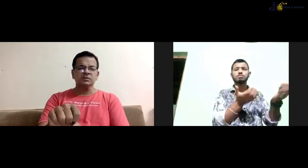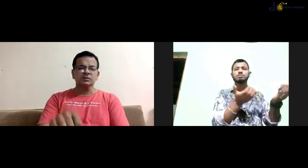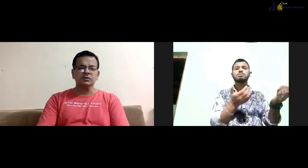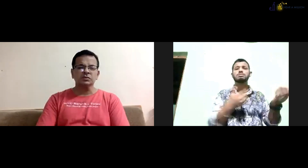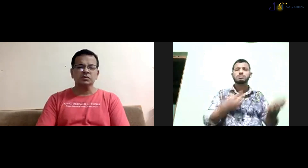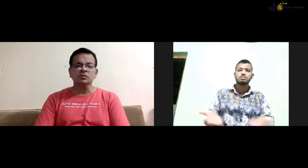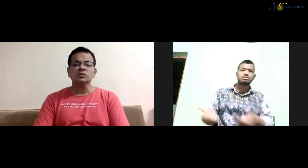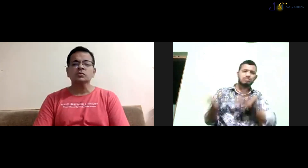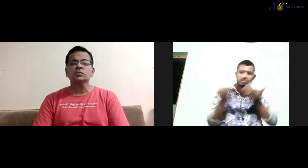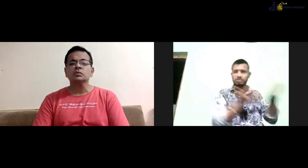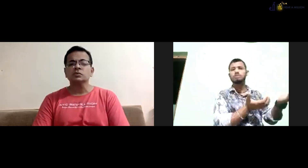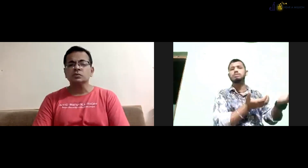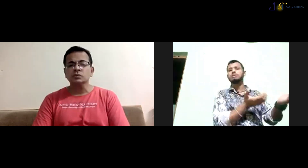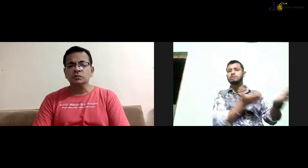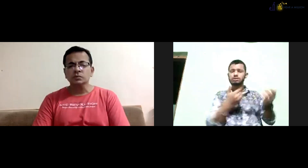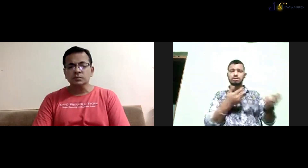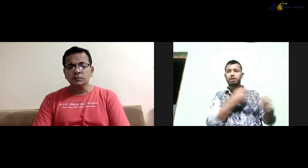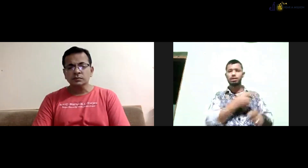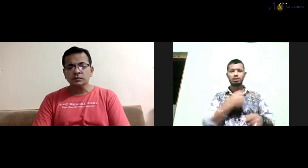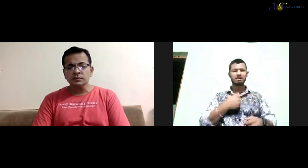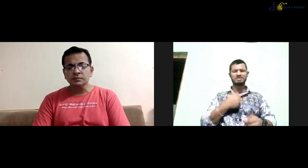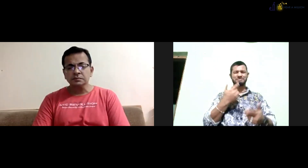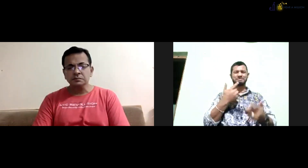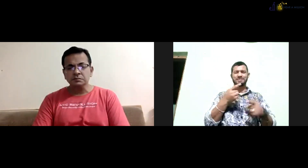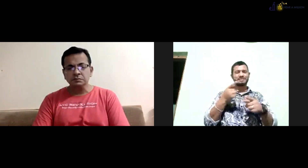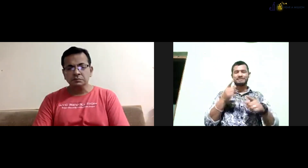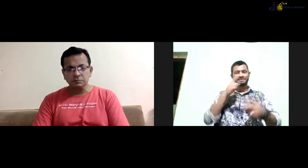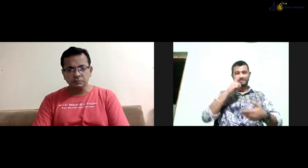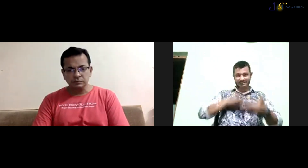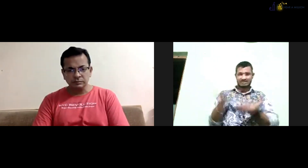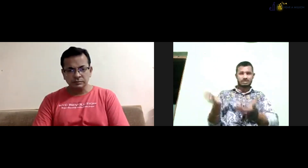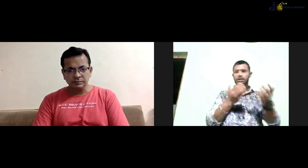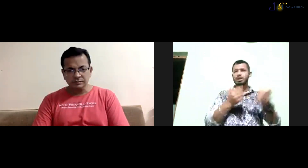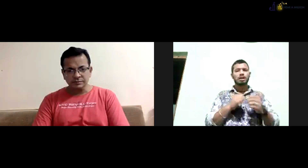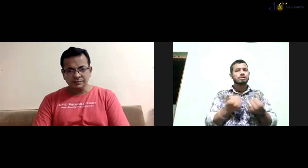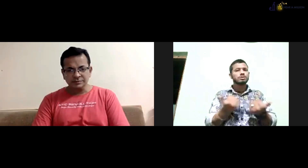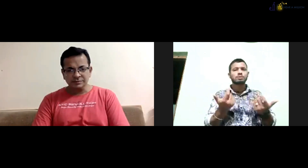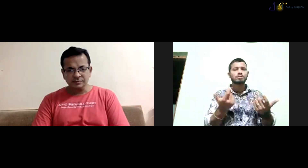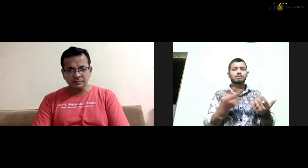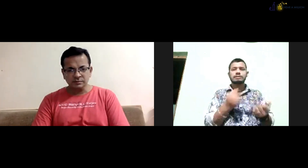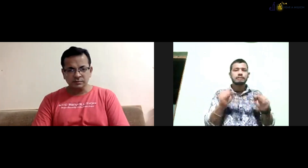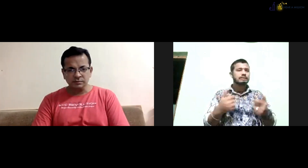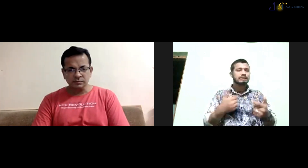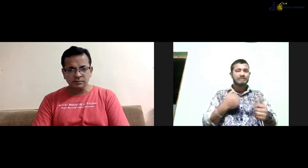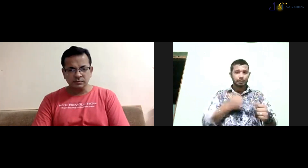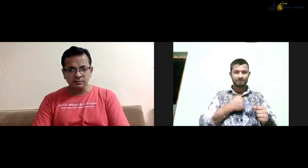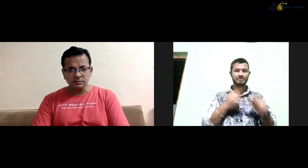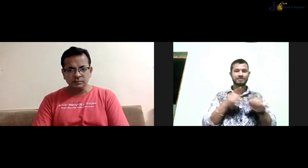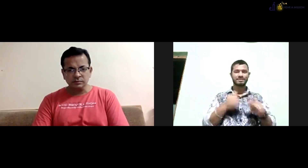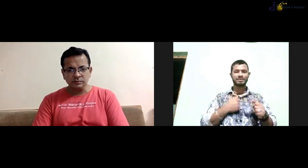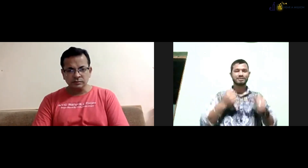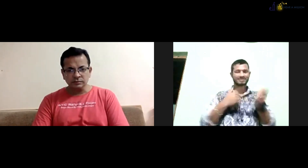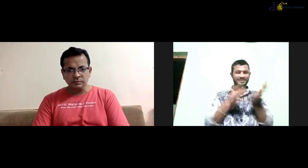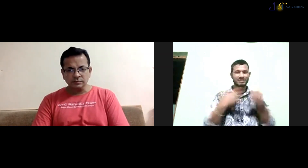yeah, my wife was getting all of the things for me, and it was